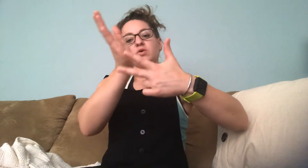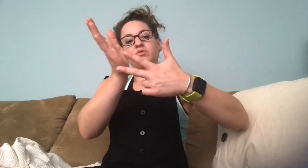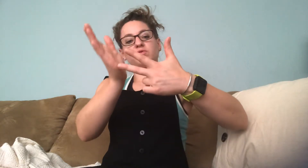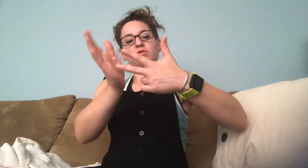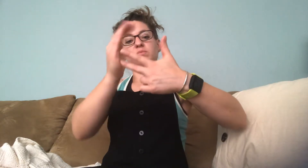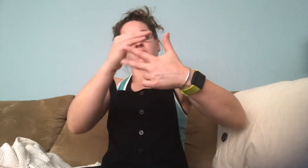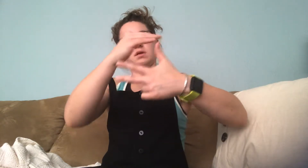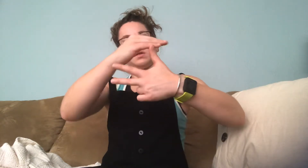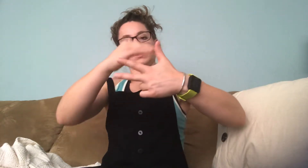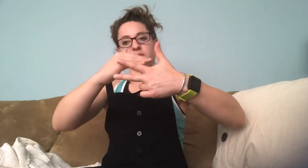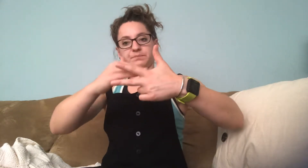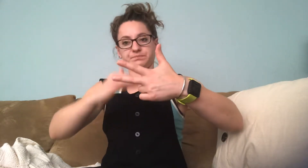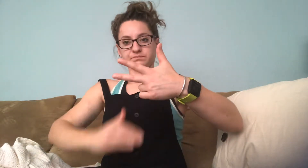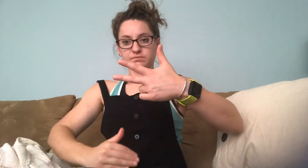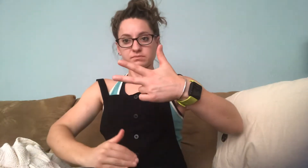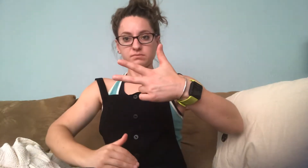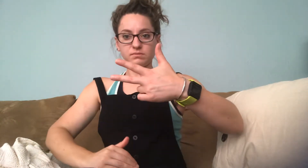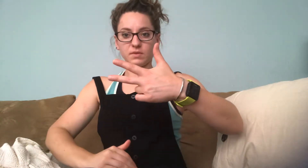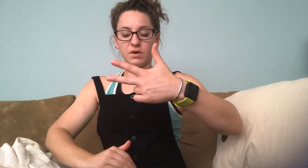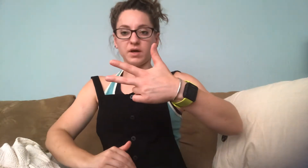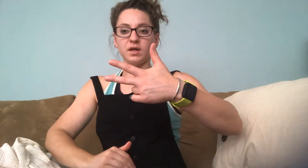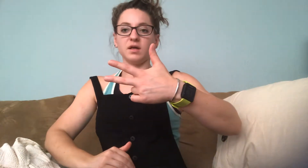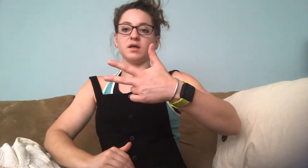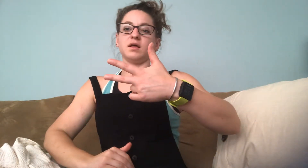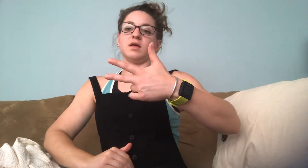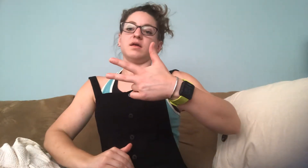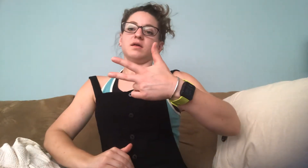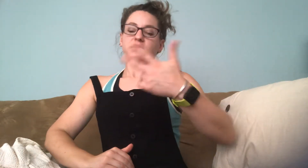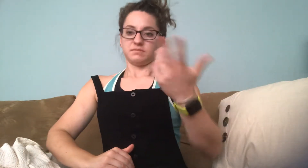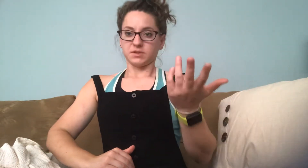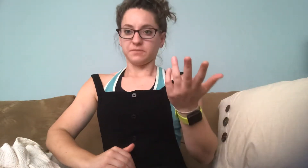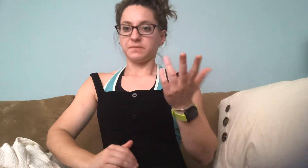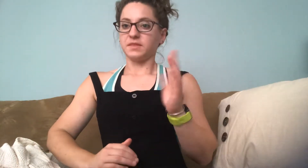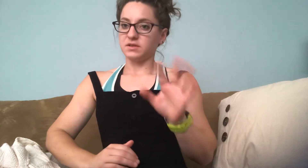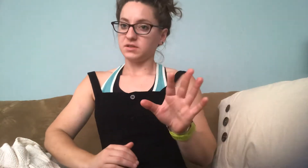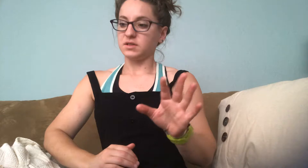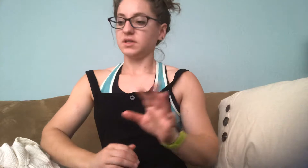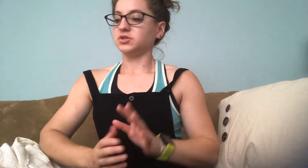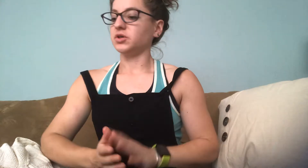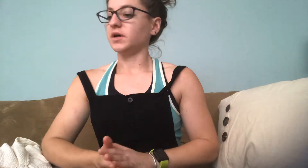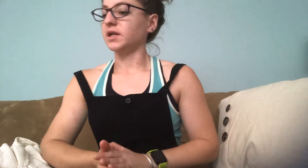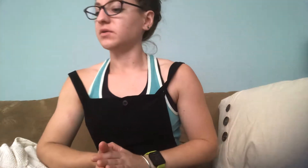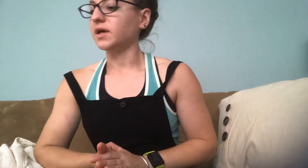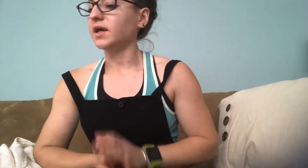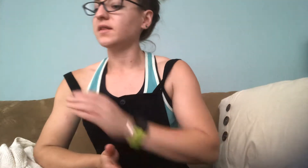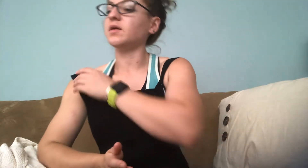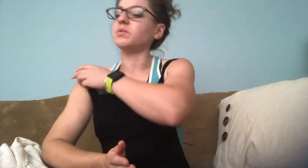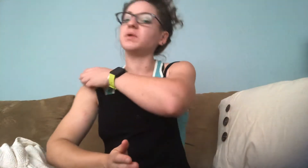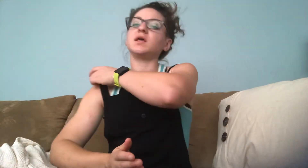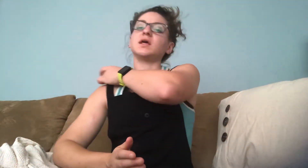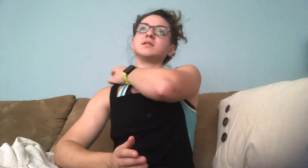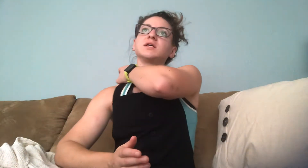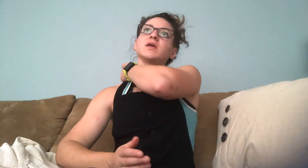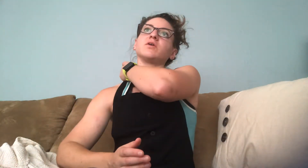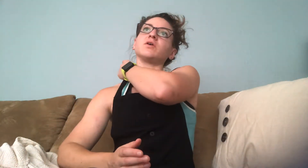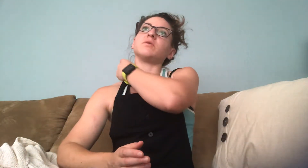kind of go through them this way. Okay? So, I'll show you how to do that. And then when we get